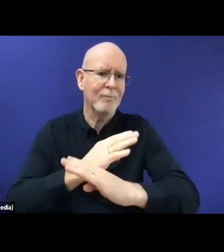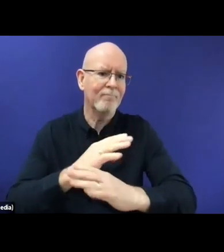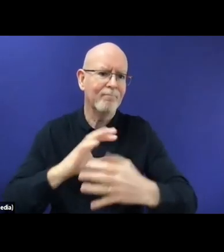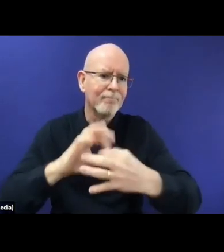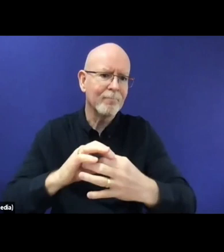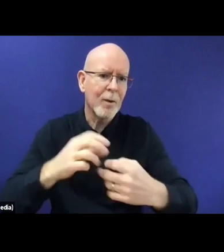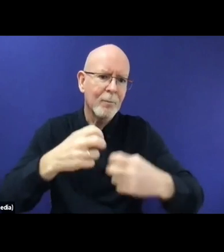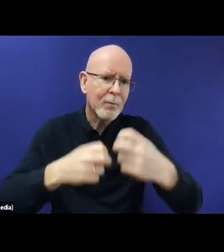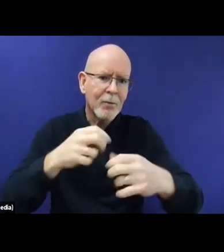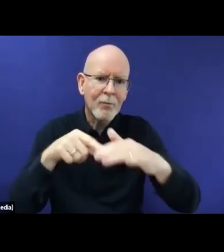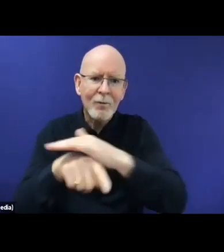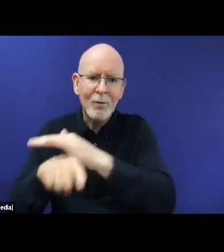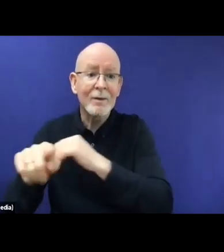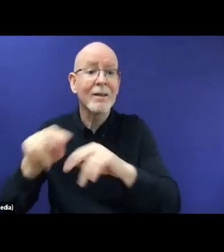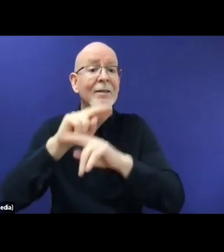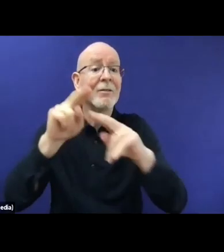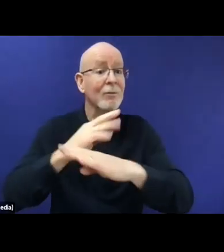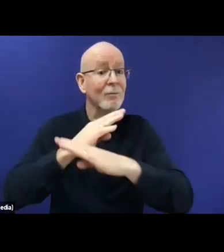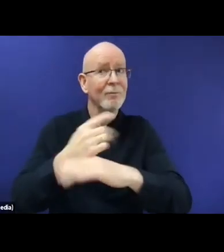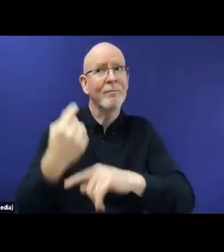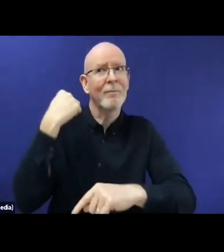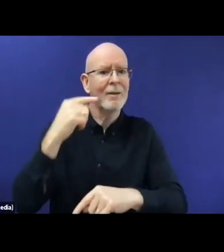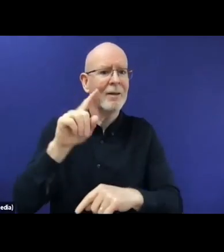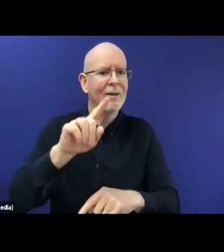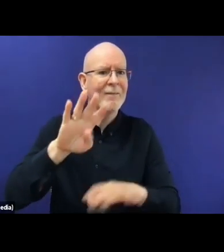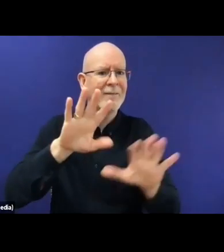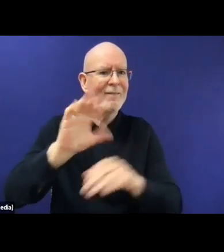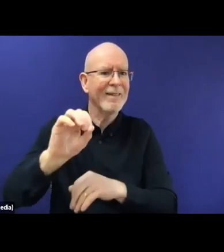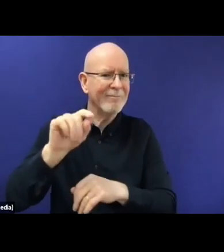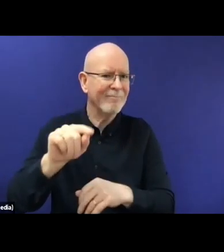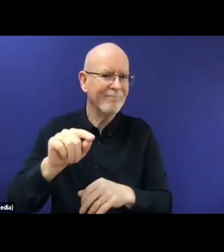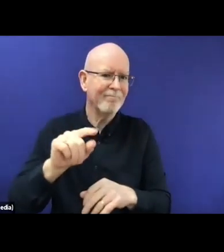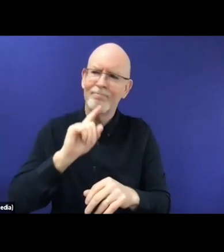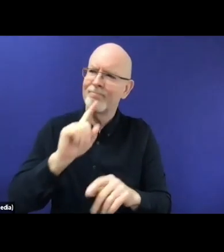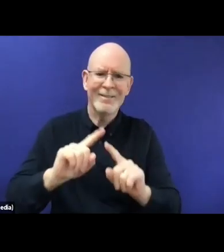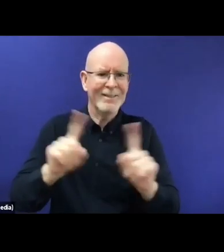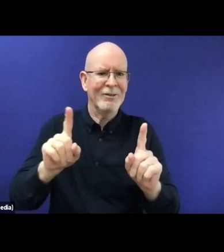its side would represent their needs, promote the